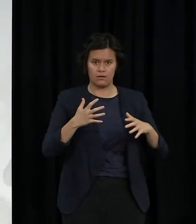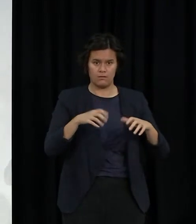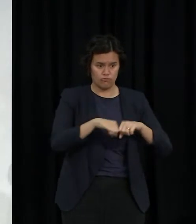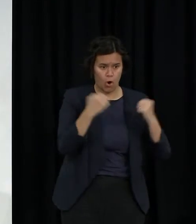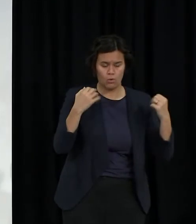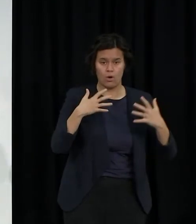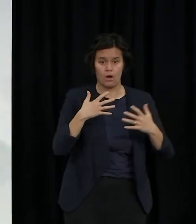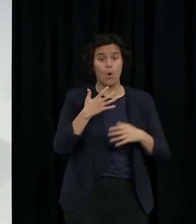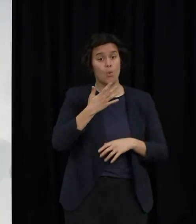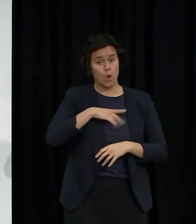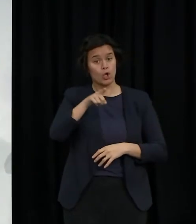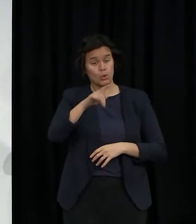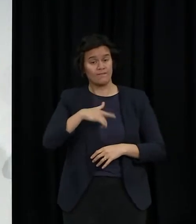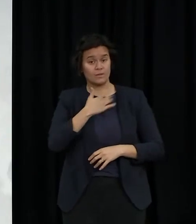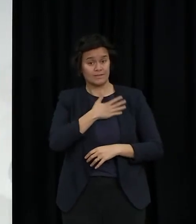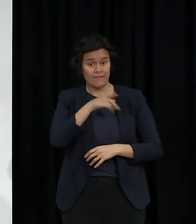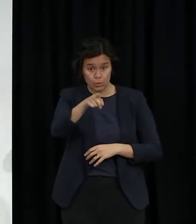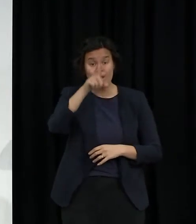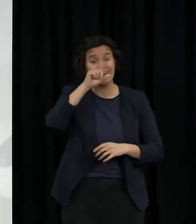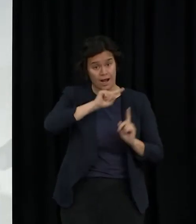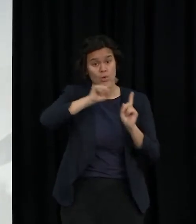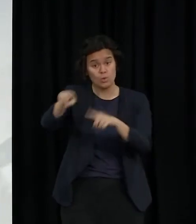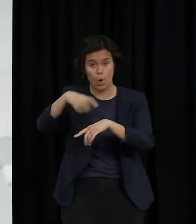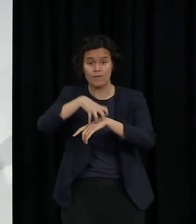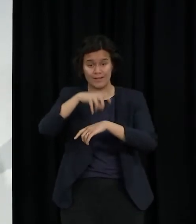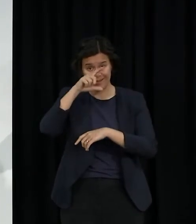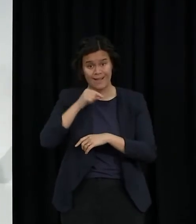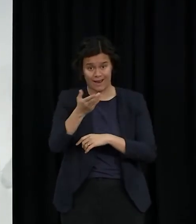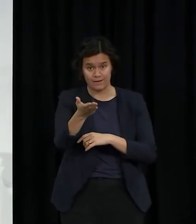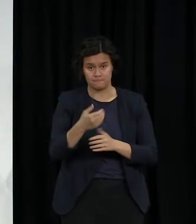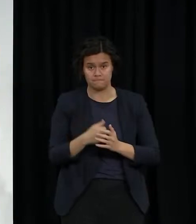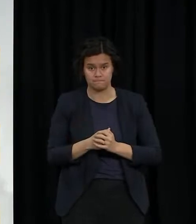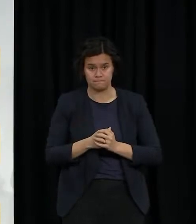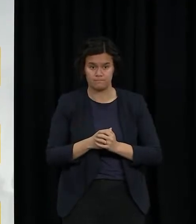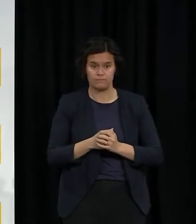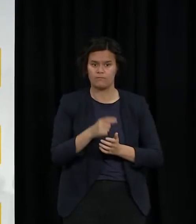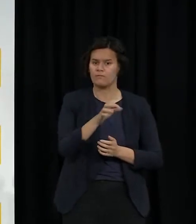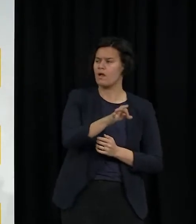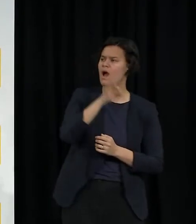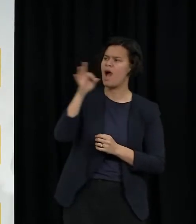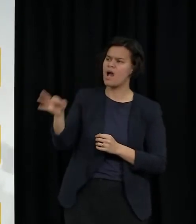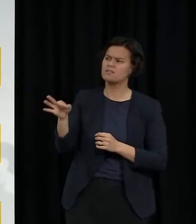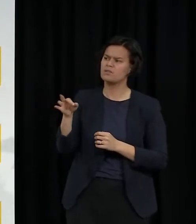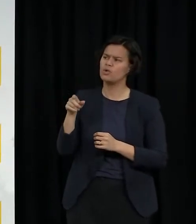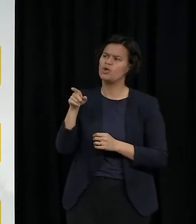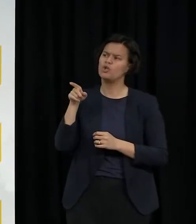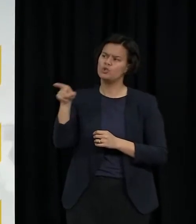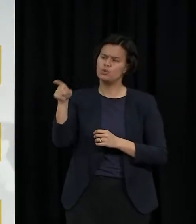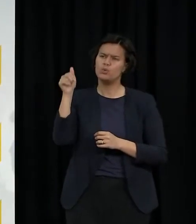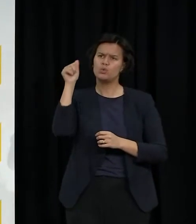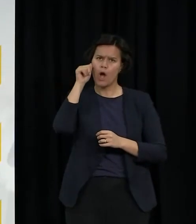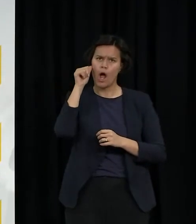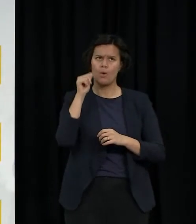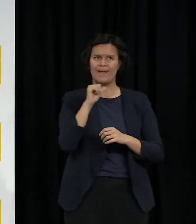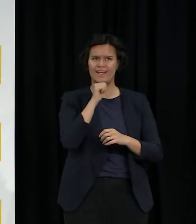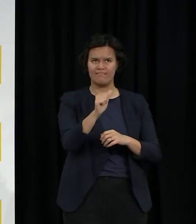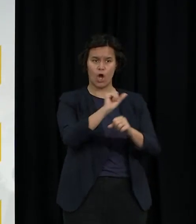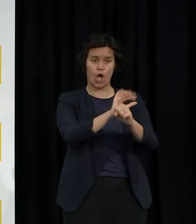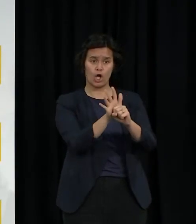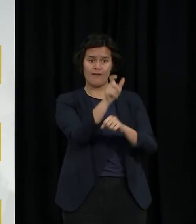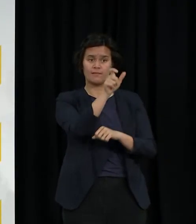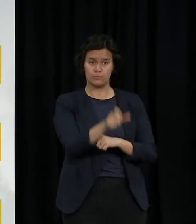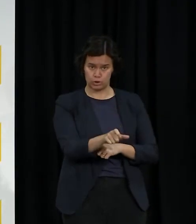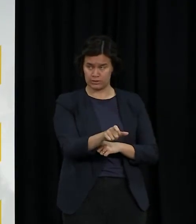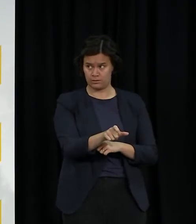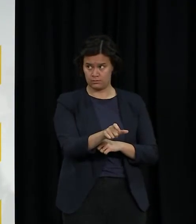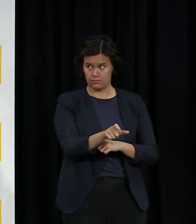Are you aware of any situations where a COVID positive person has been allowed to stay at home in isolation, but they and